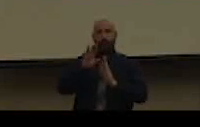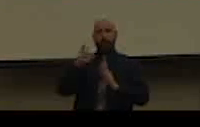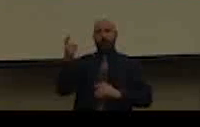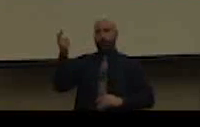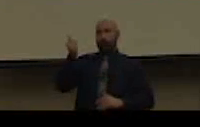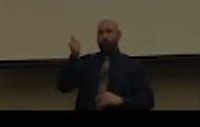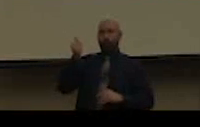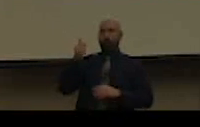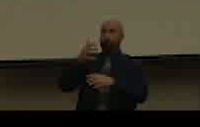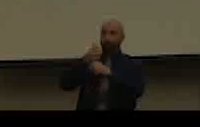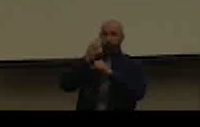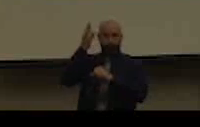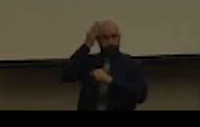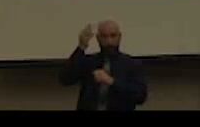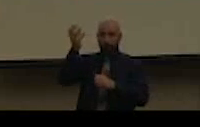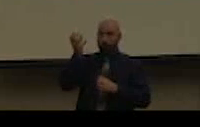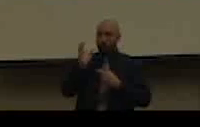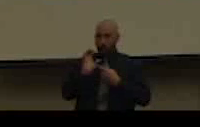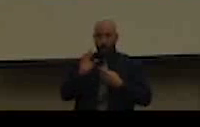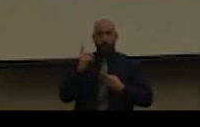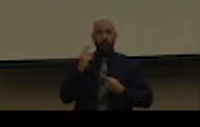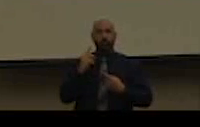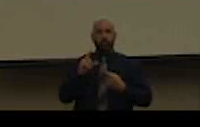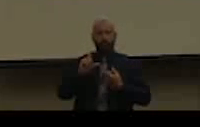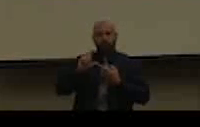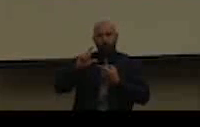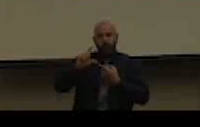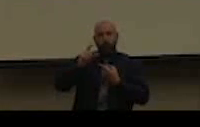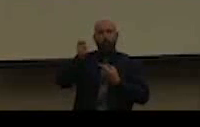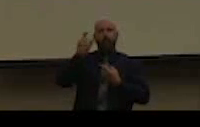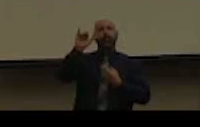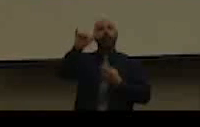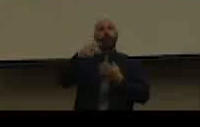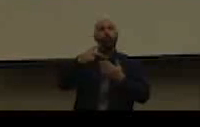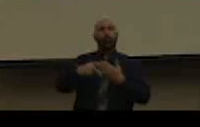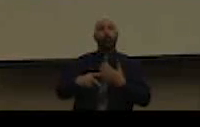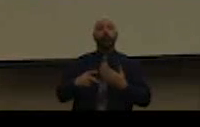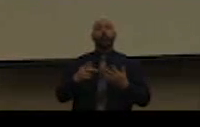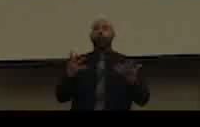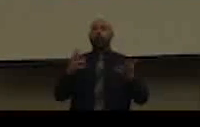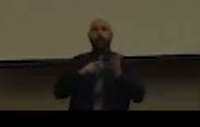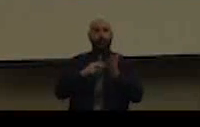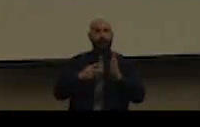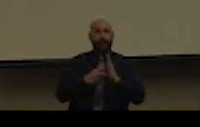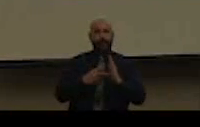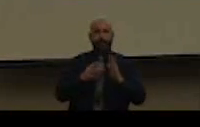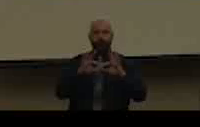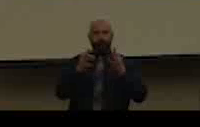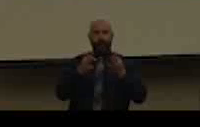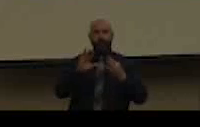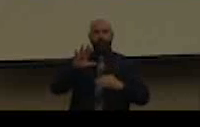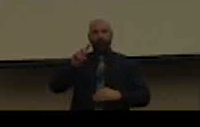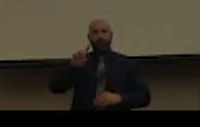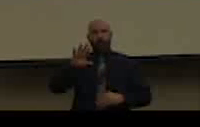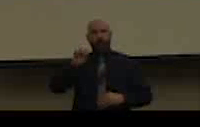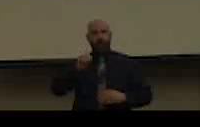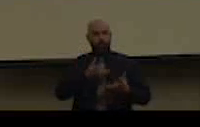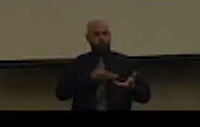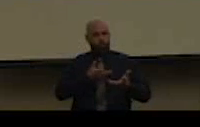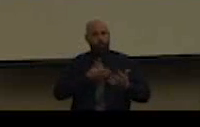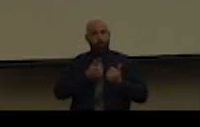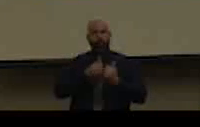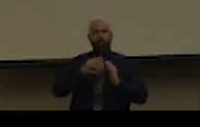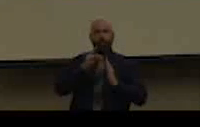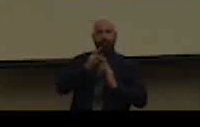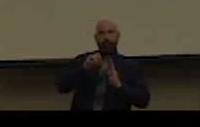and understand better what would it mean for Family Child Cares to interact with their lead agency and their community network in